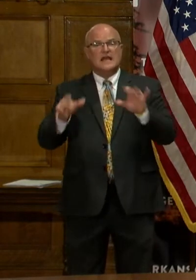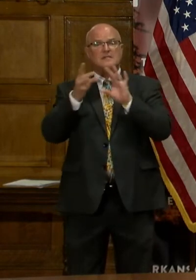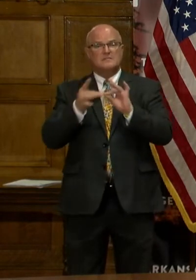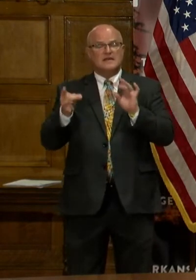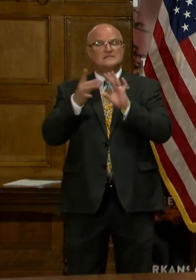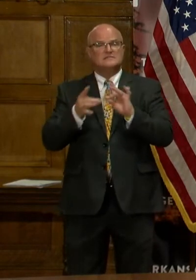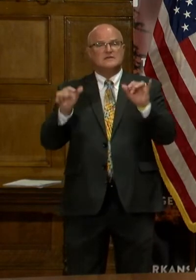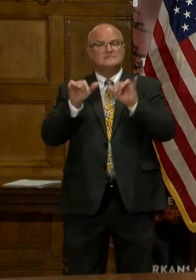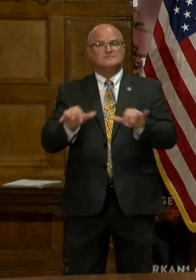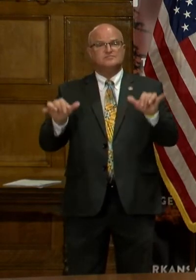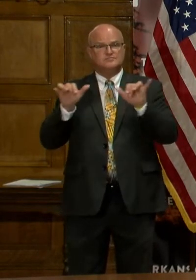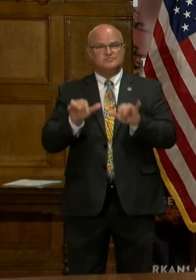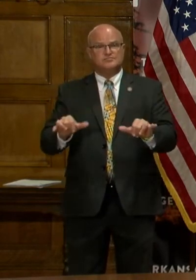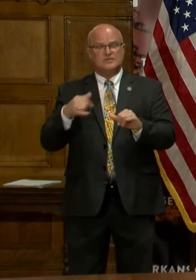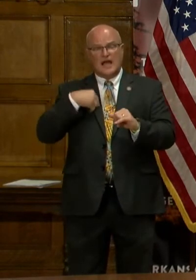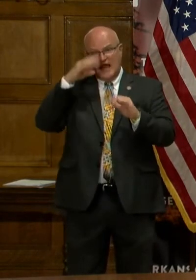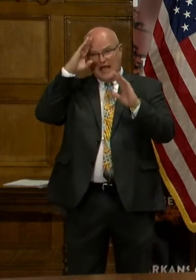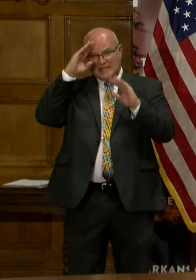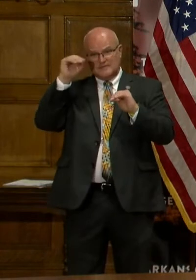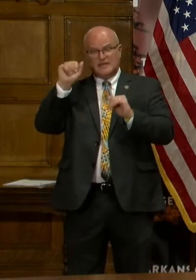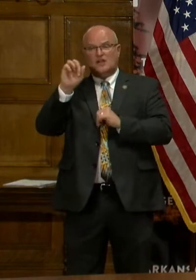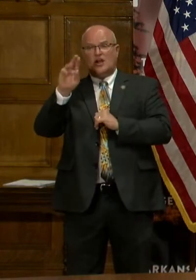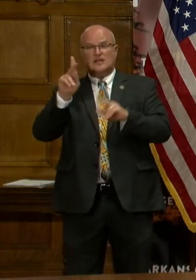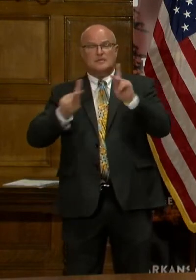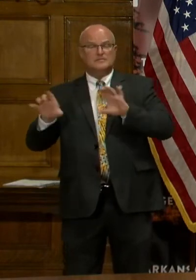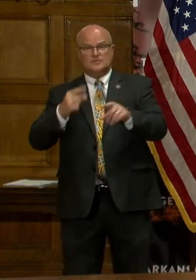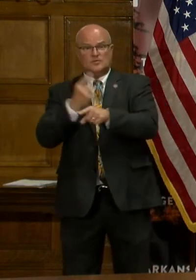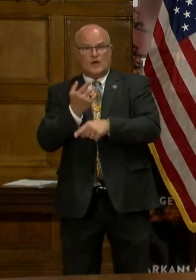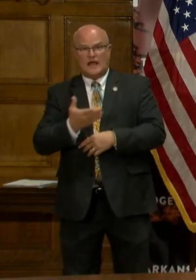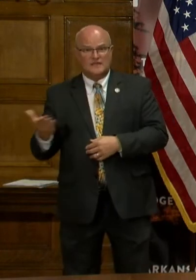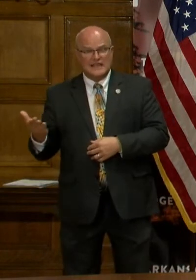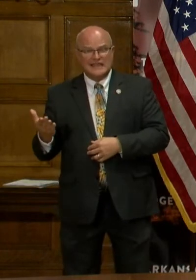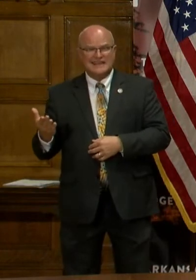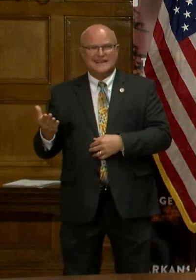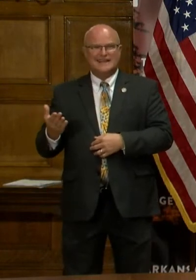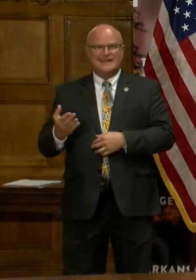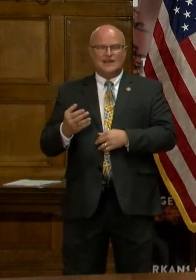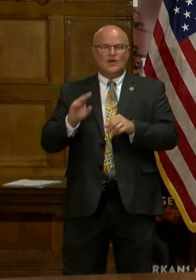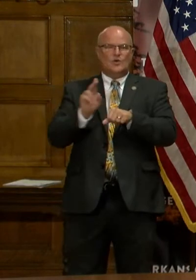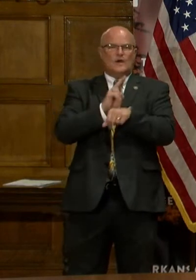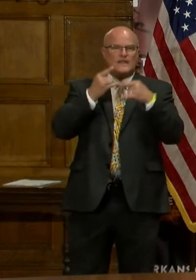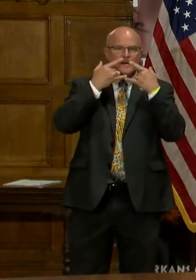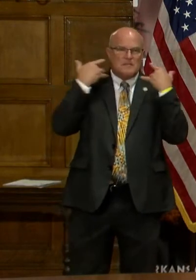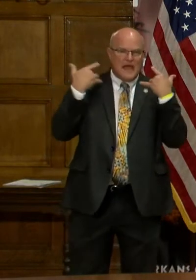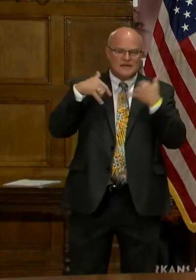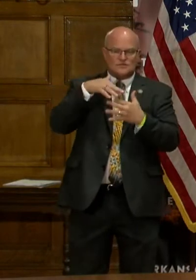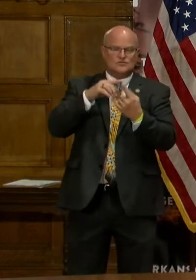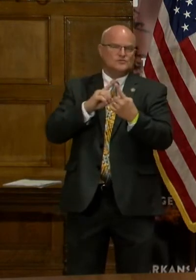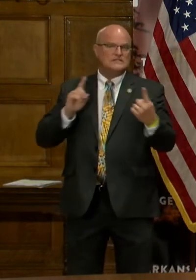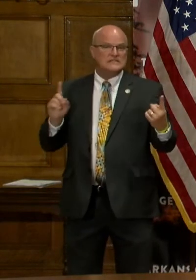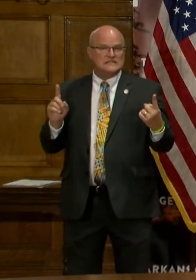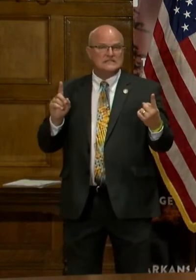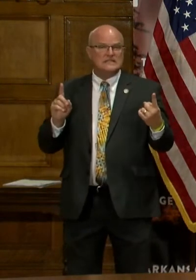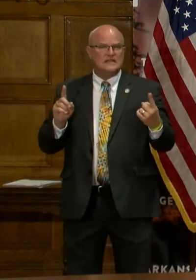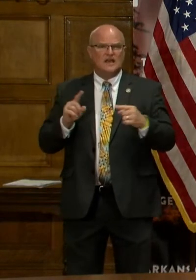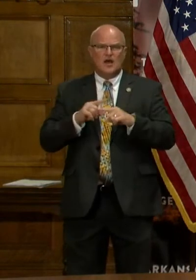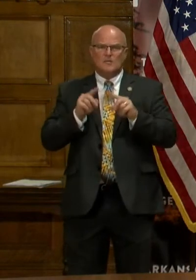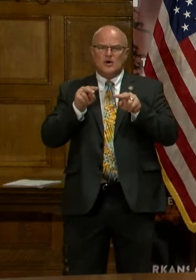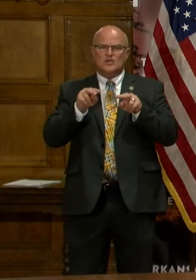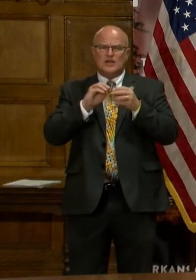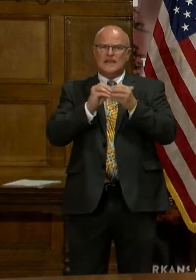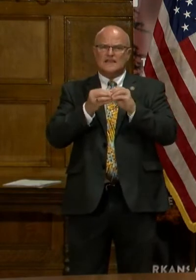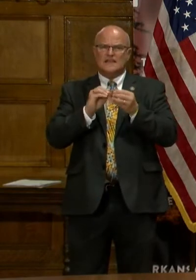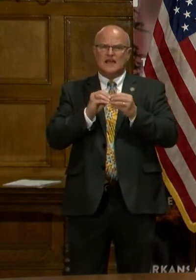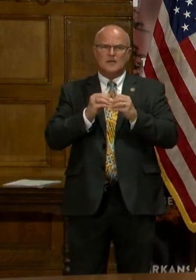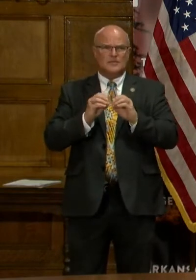from you. I expect Arkansans to do the right thing, like, as you mentioned, wearing a mask and social distancing. But looking at the